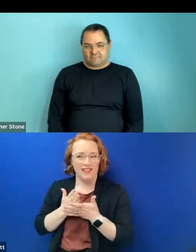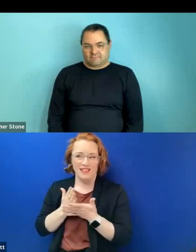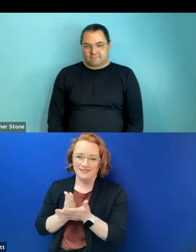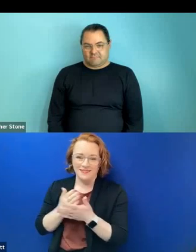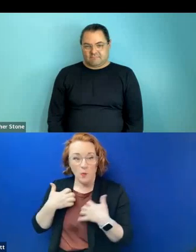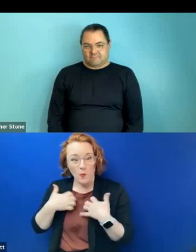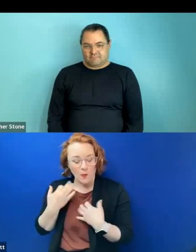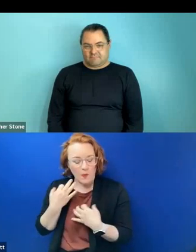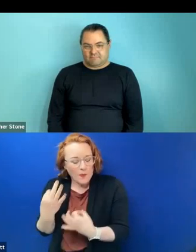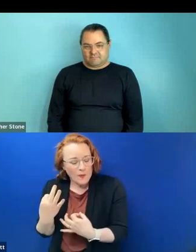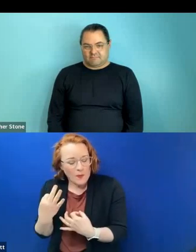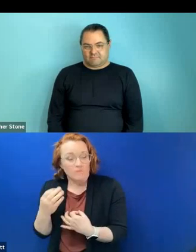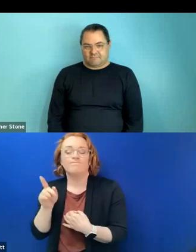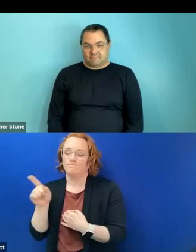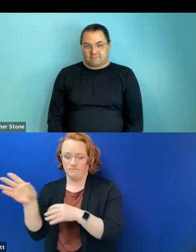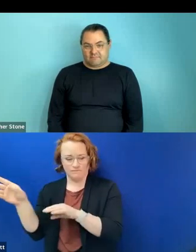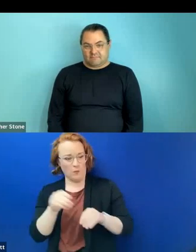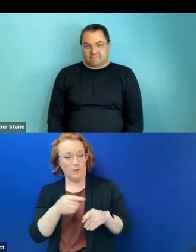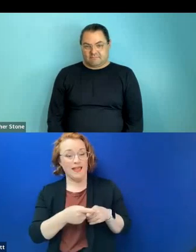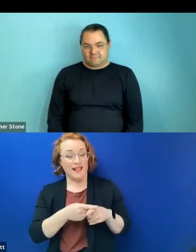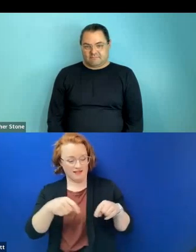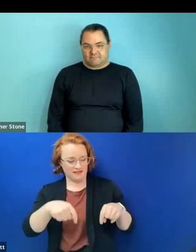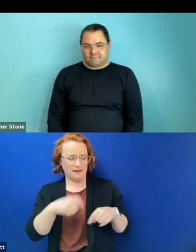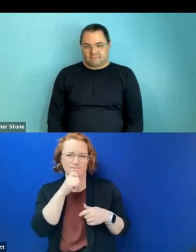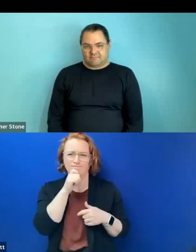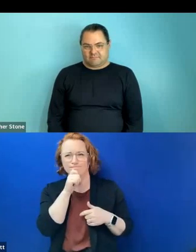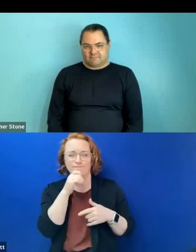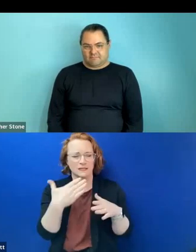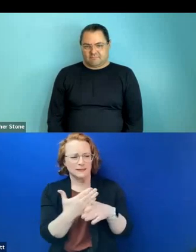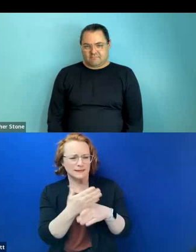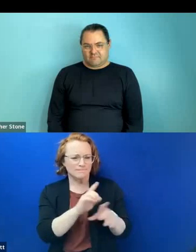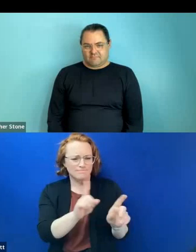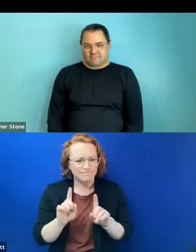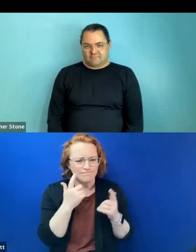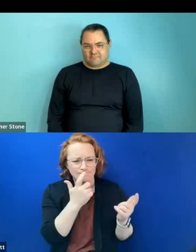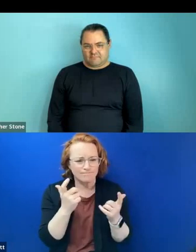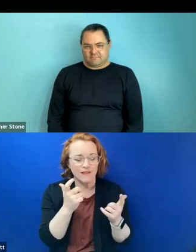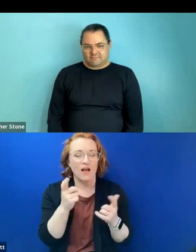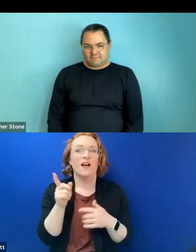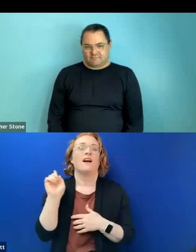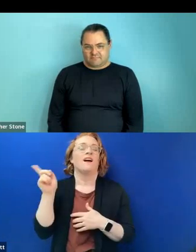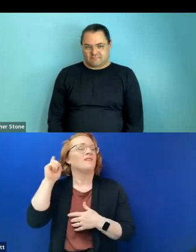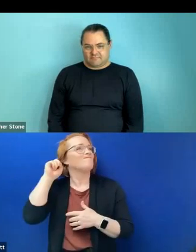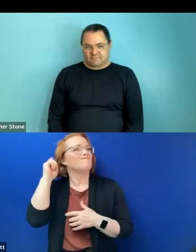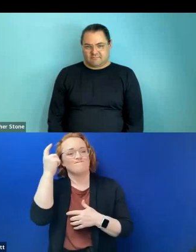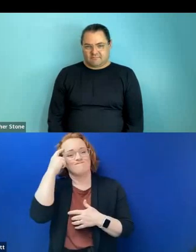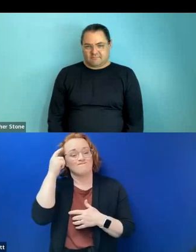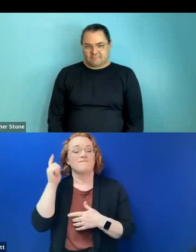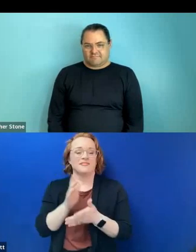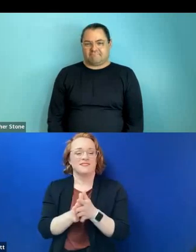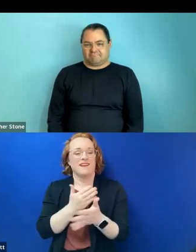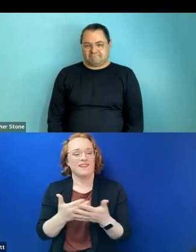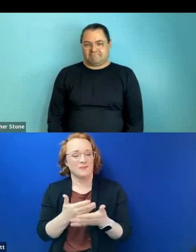moved here and needed to choose a new career, I remembered that I really loved sign language. So I